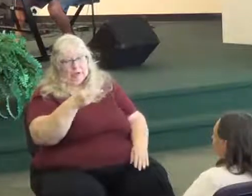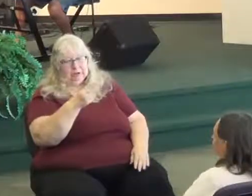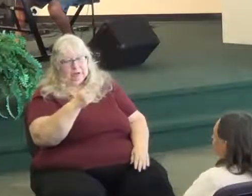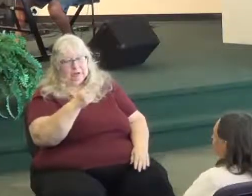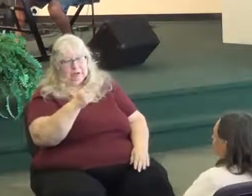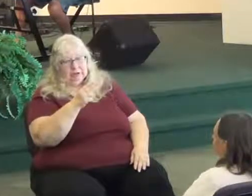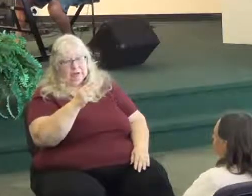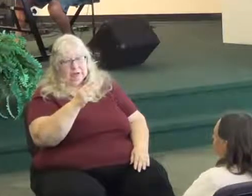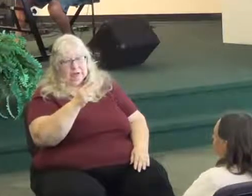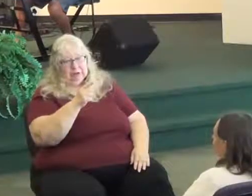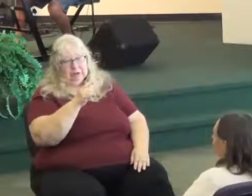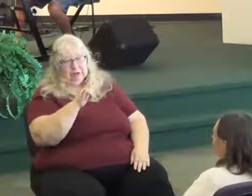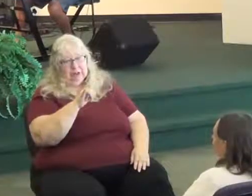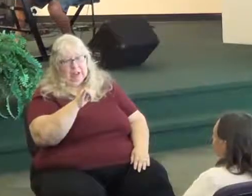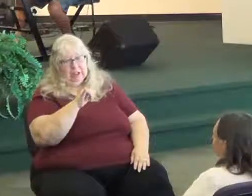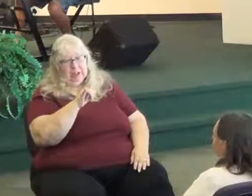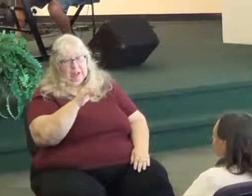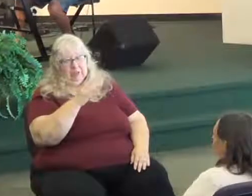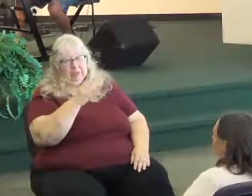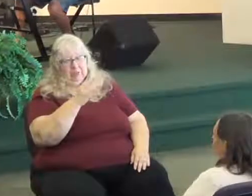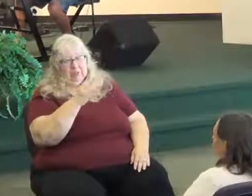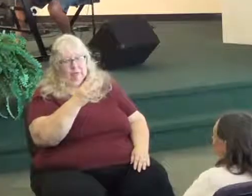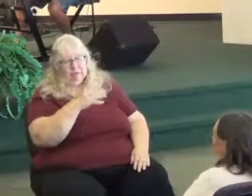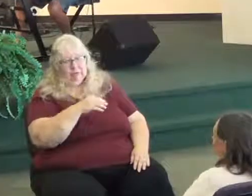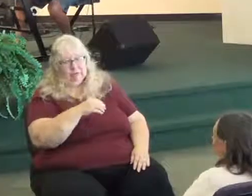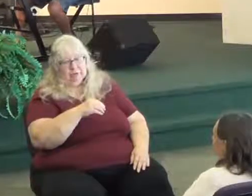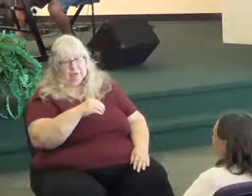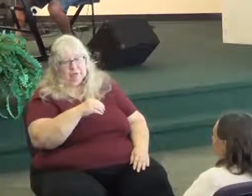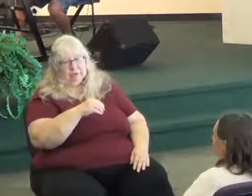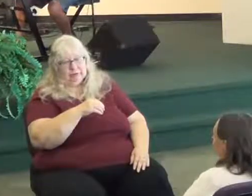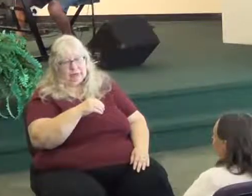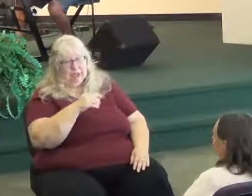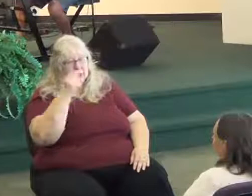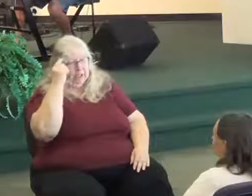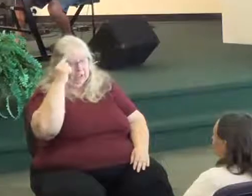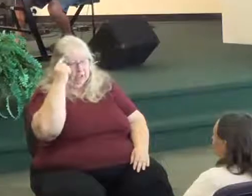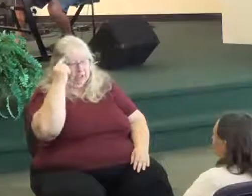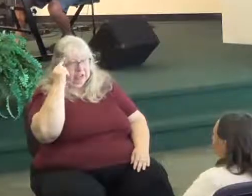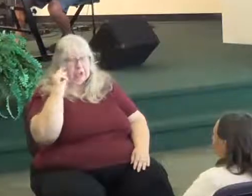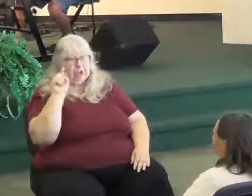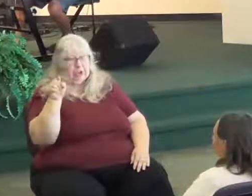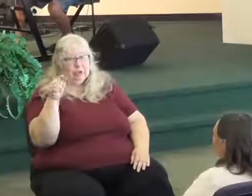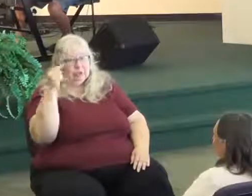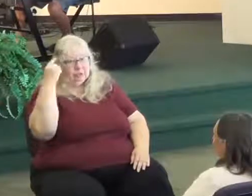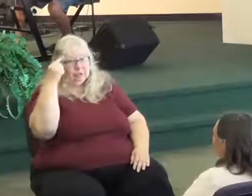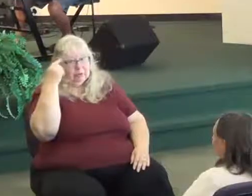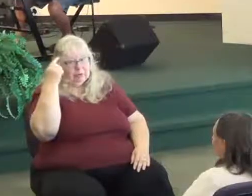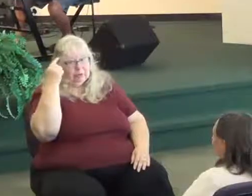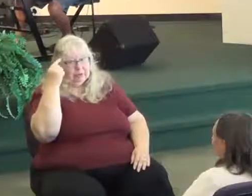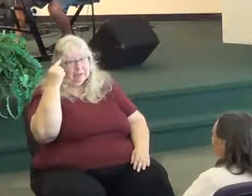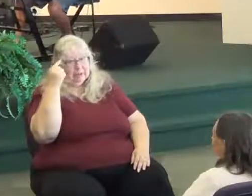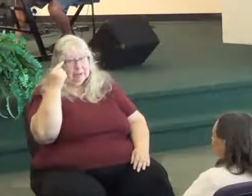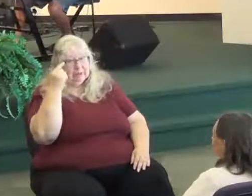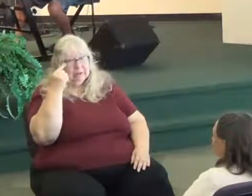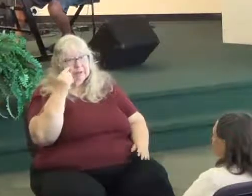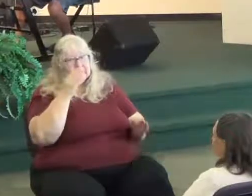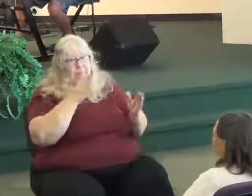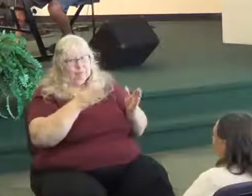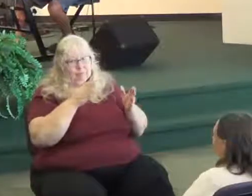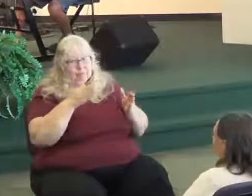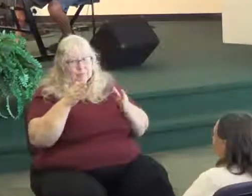And she looked at me and she said, I really thought you were out of your mind. This process takes time,